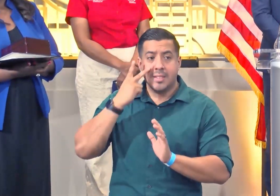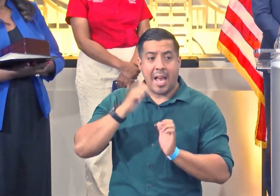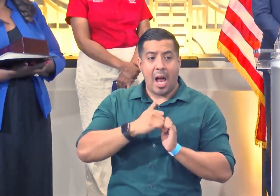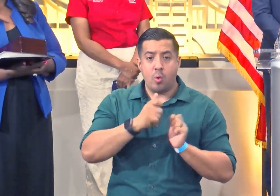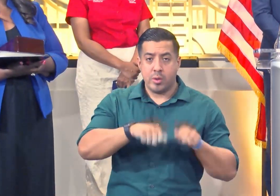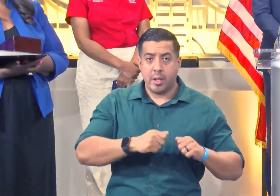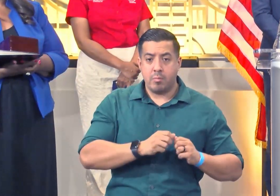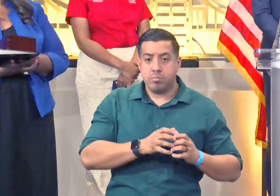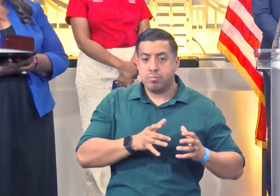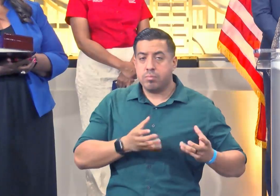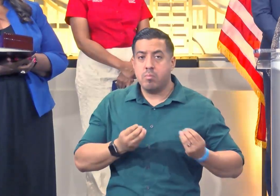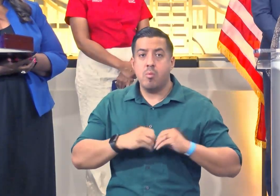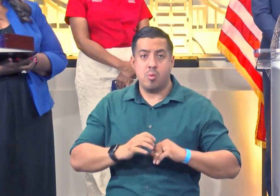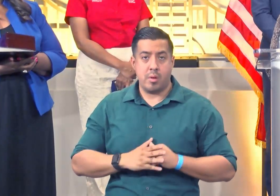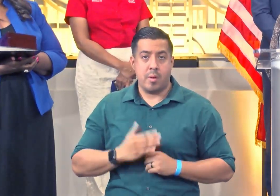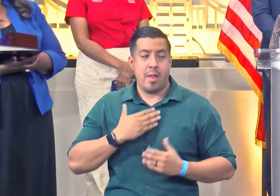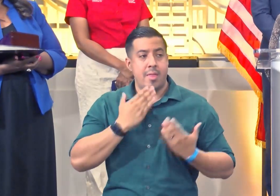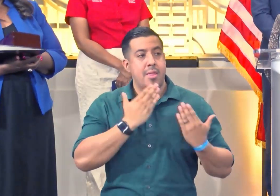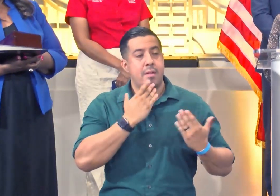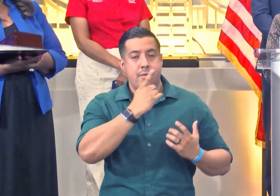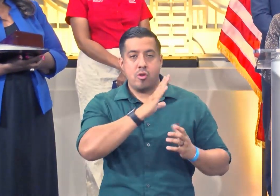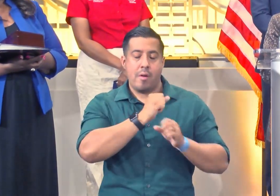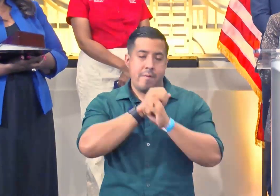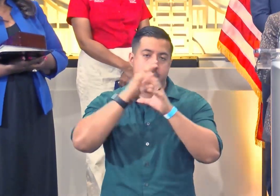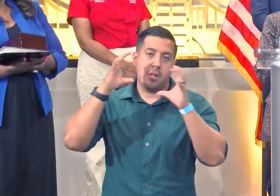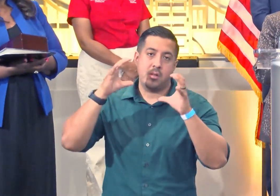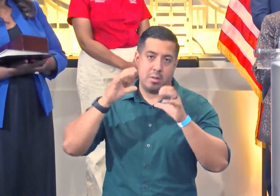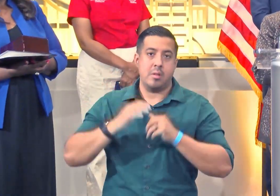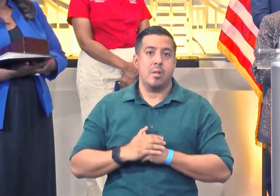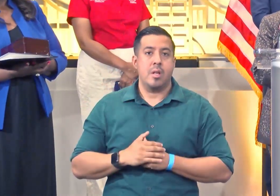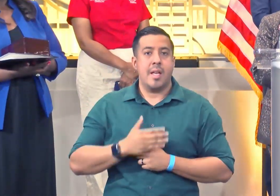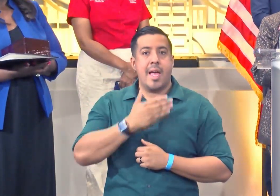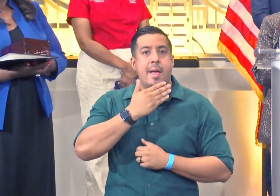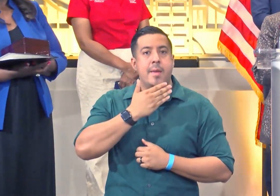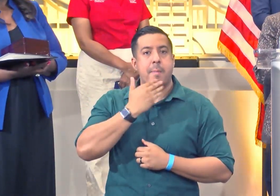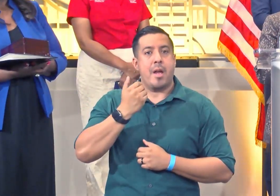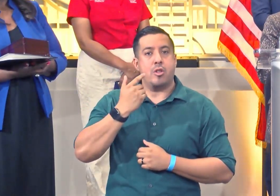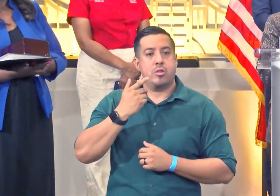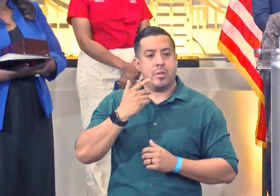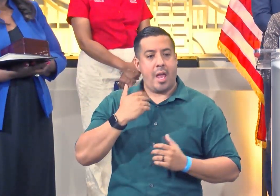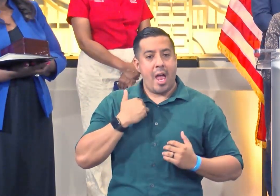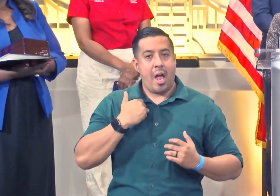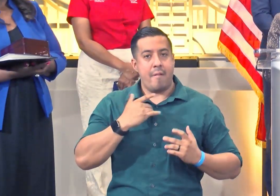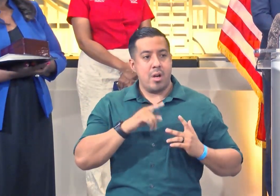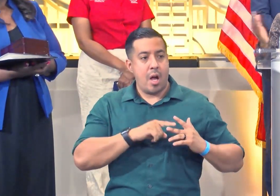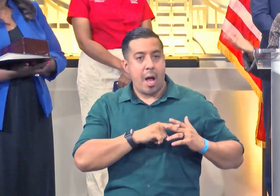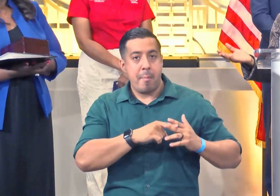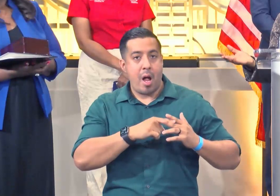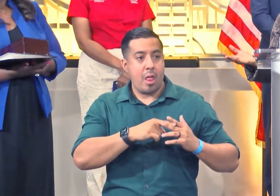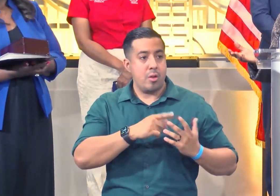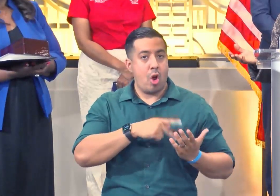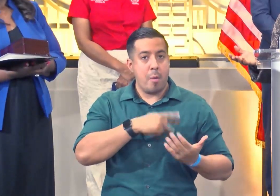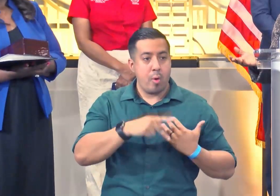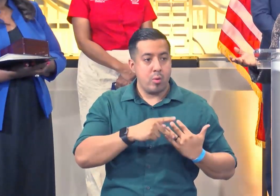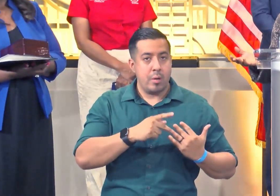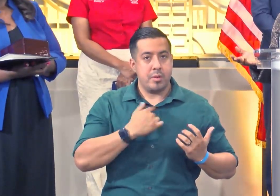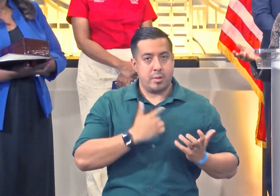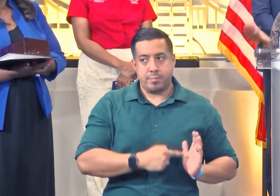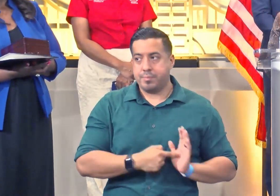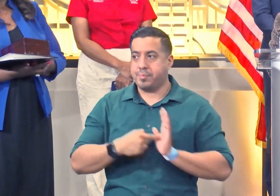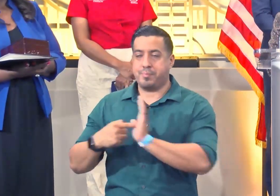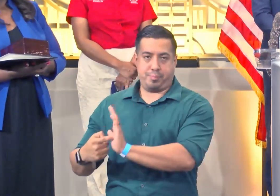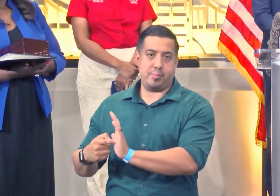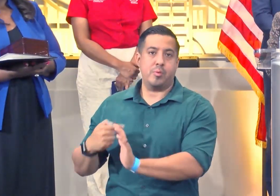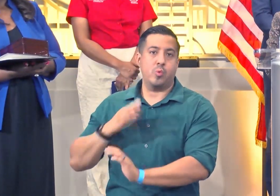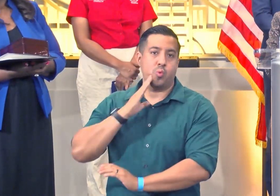can go. And I thank you for this vision. It's always better to go with a pilot and a program than words. Thank you all for doing that.